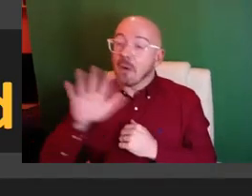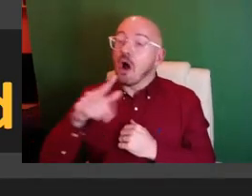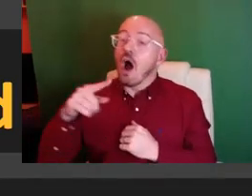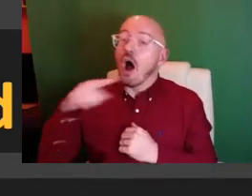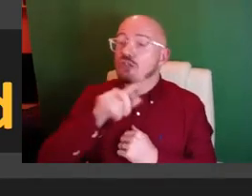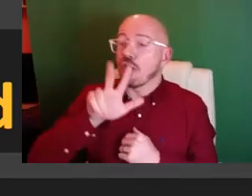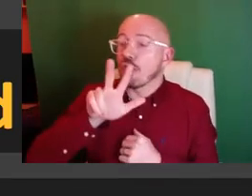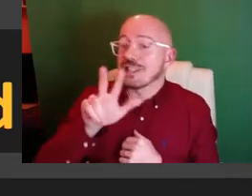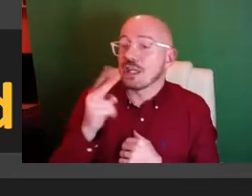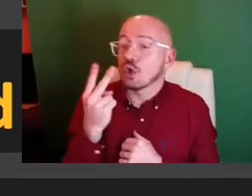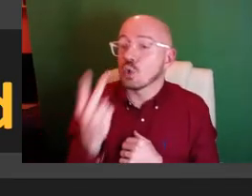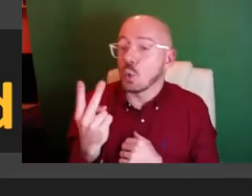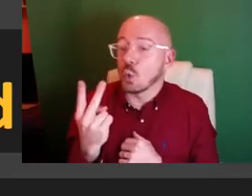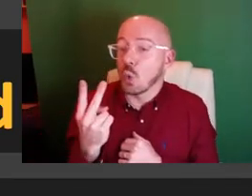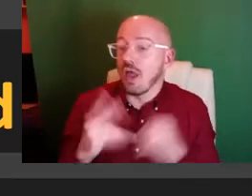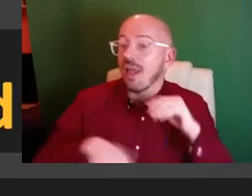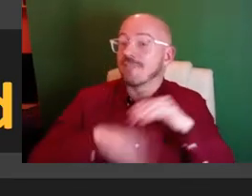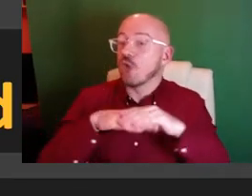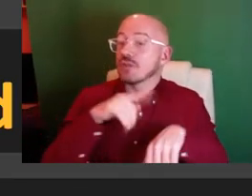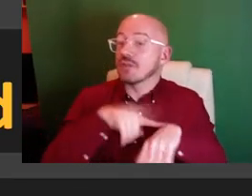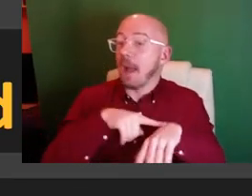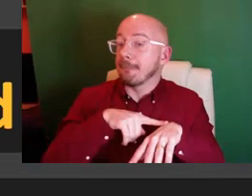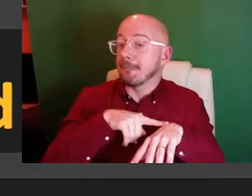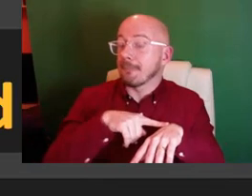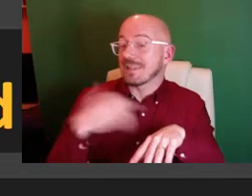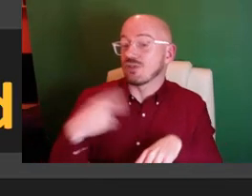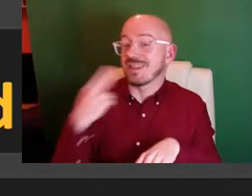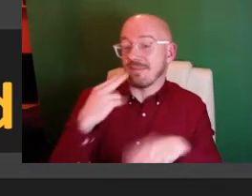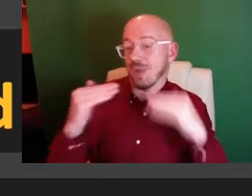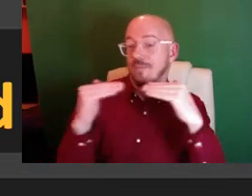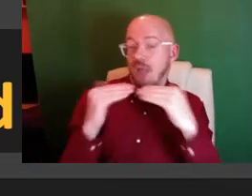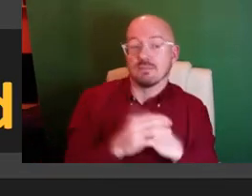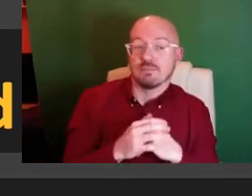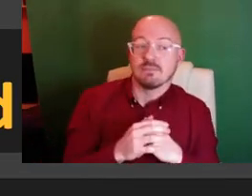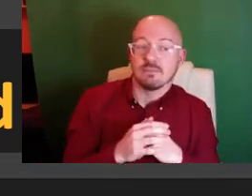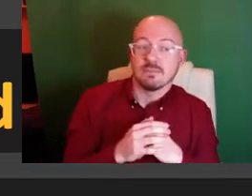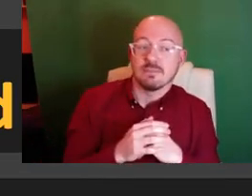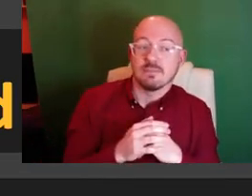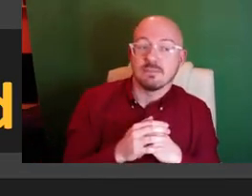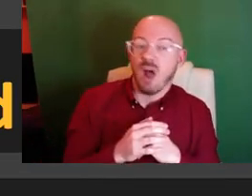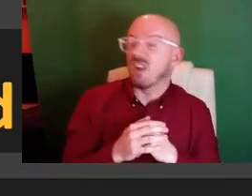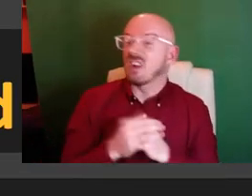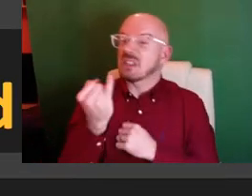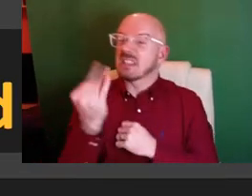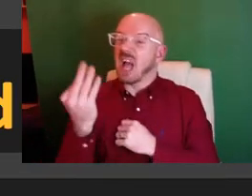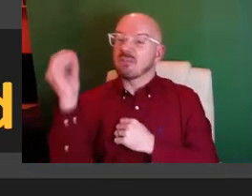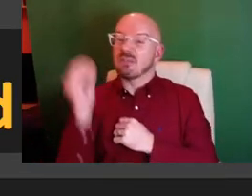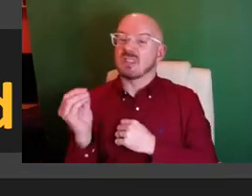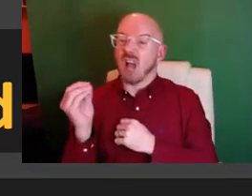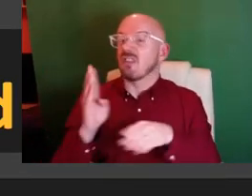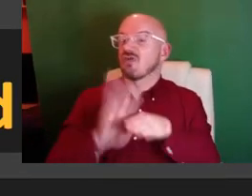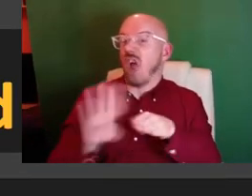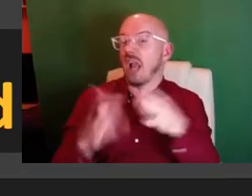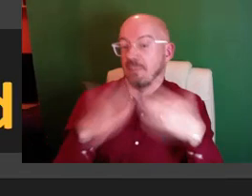When we consider the number of teachers of the deaf in Scotland, there are 132 who are in positions of